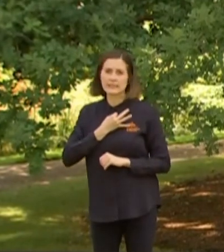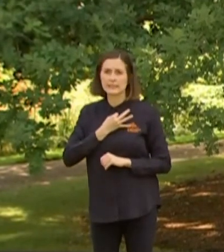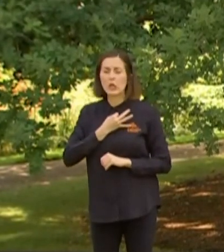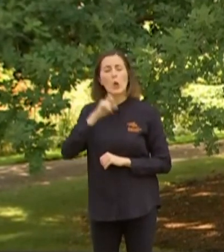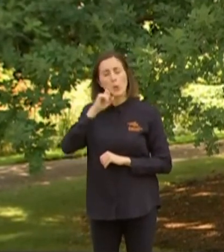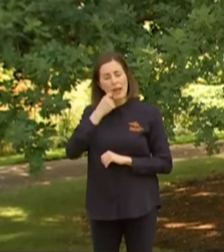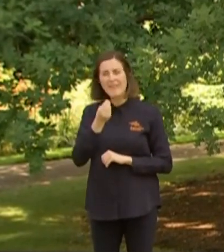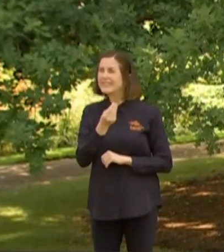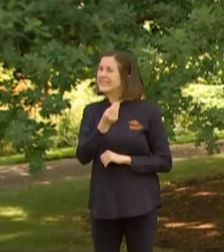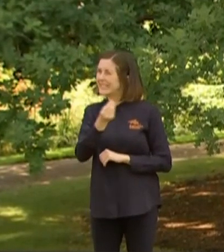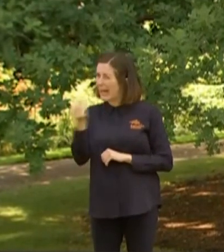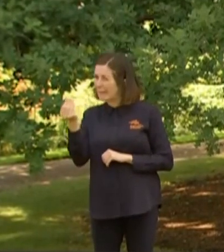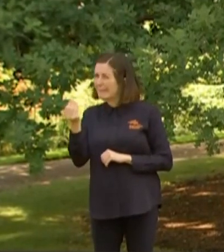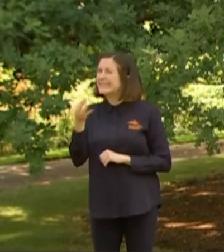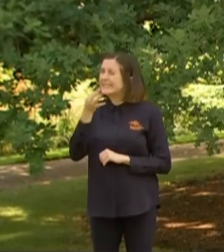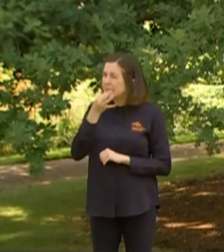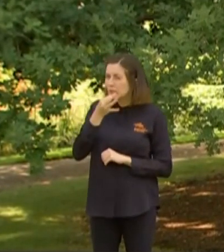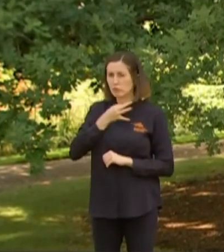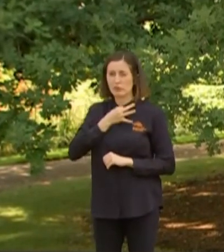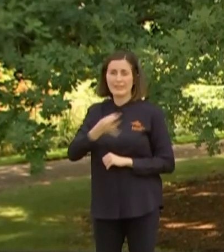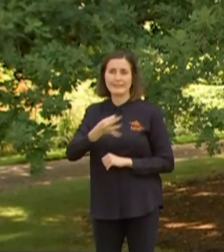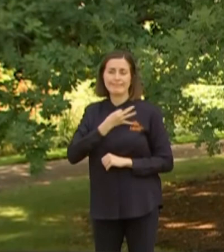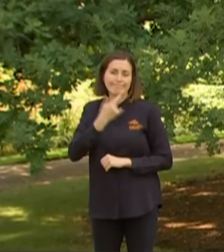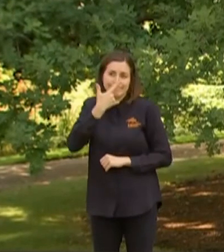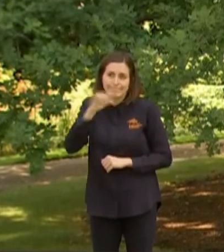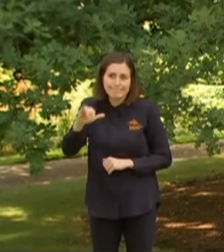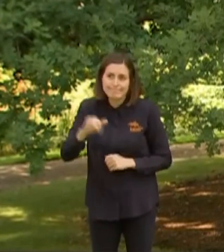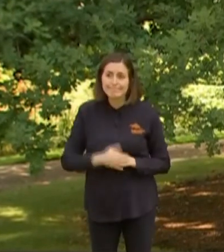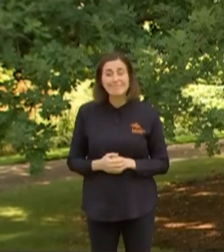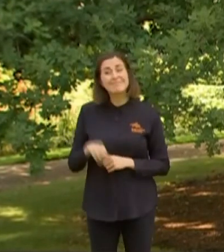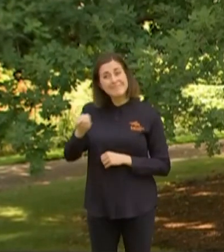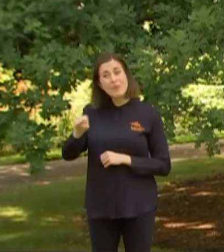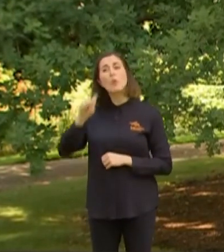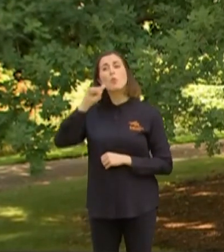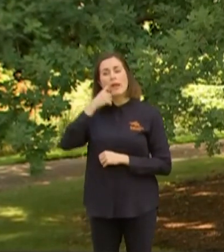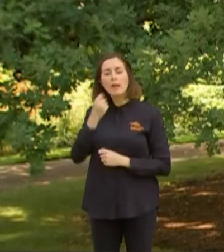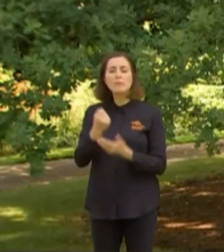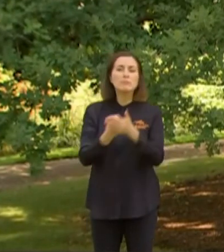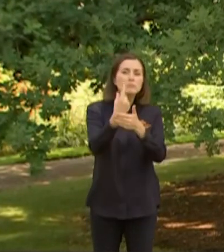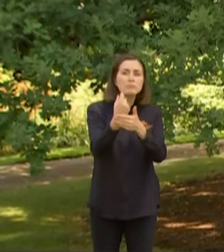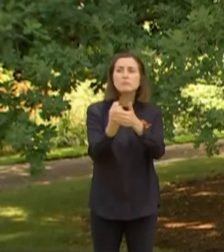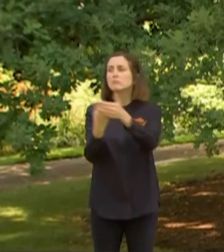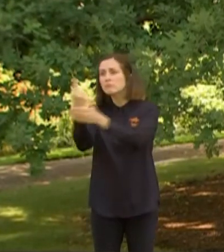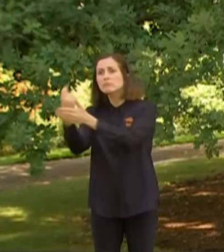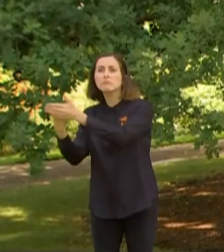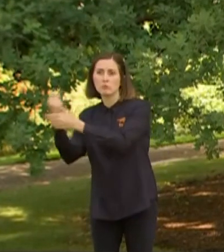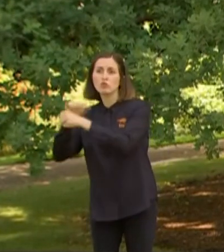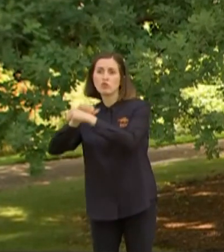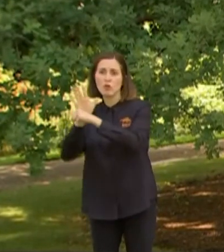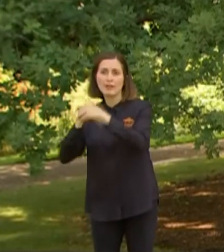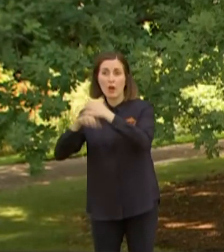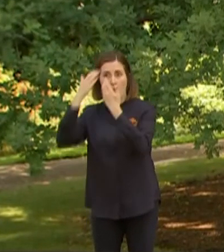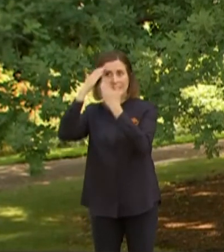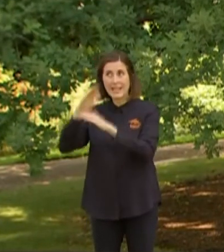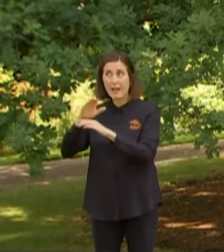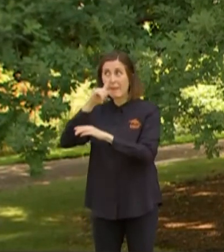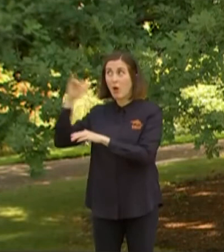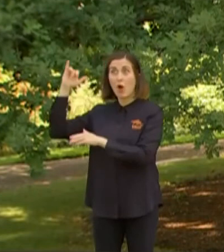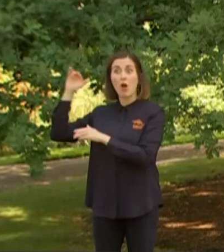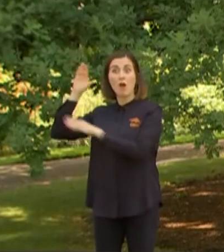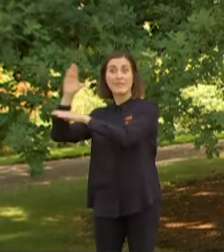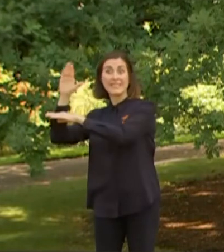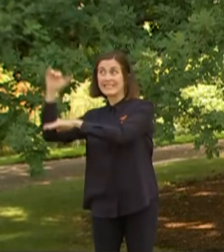would say that it is inevitable that there will be outbreaks, there will be cases. The key point here is to make sure you've got the strongest system in